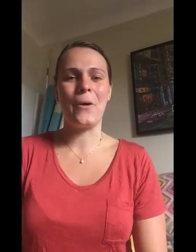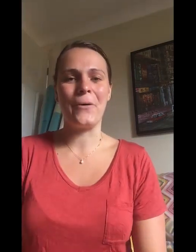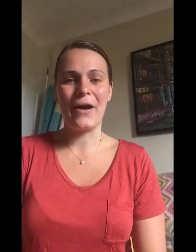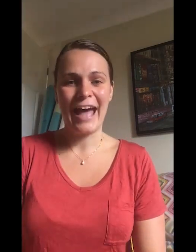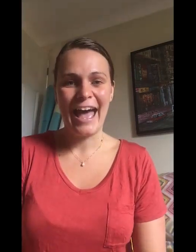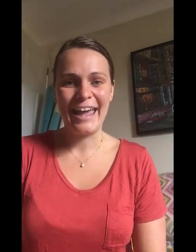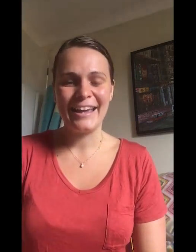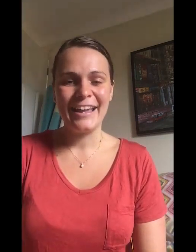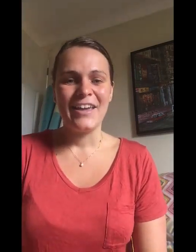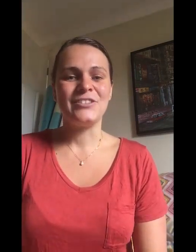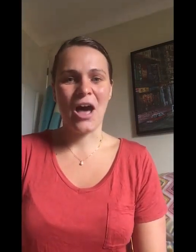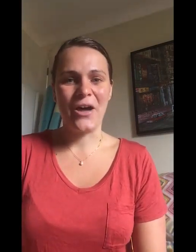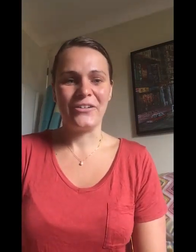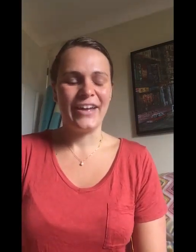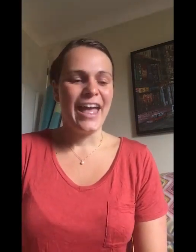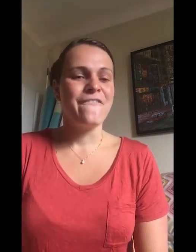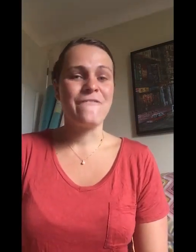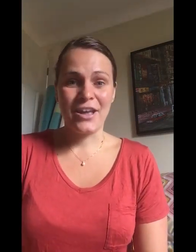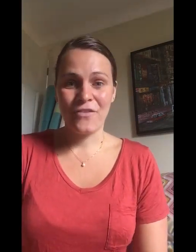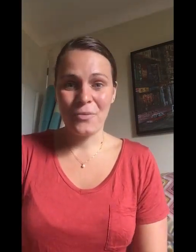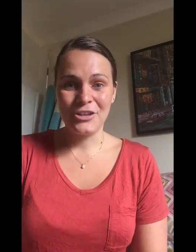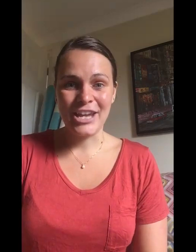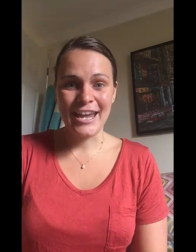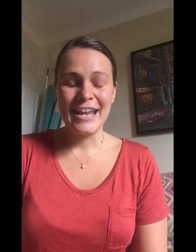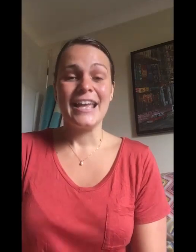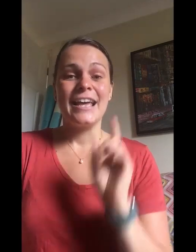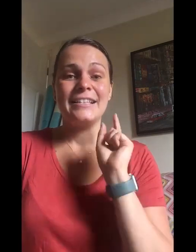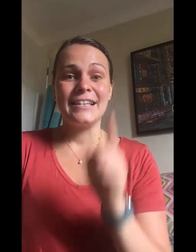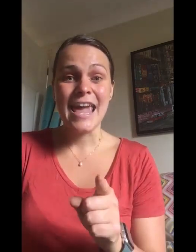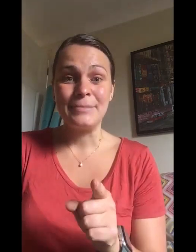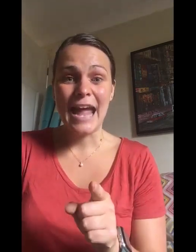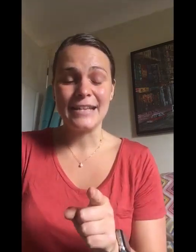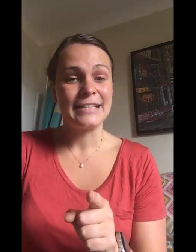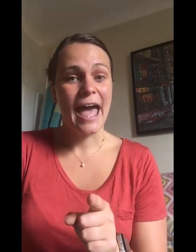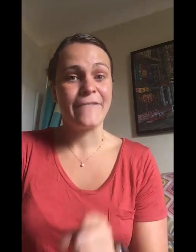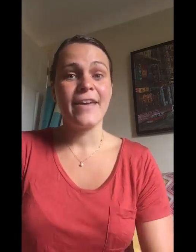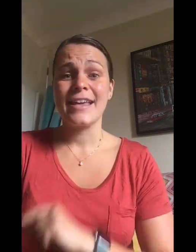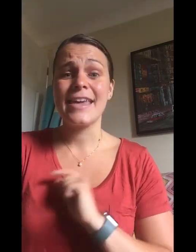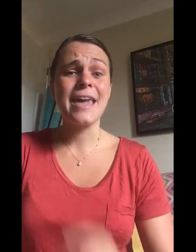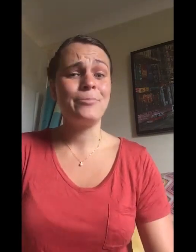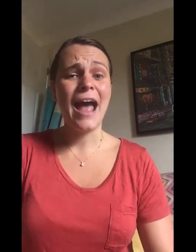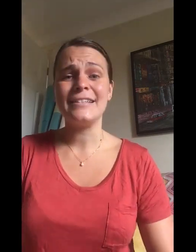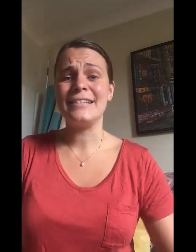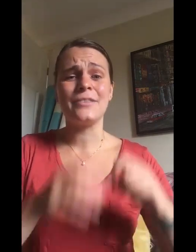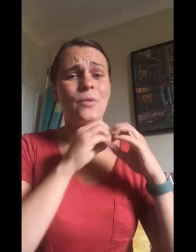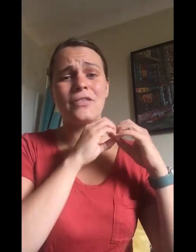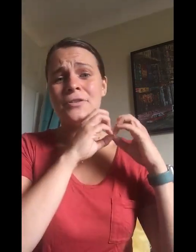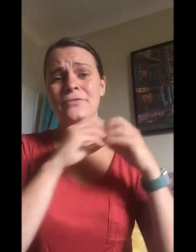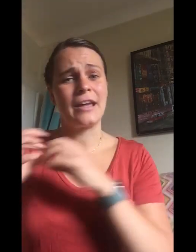all, okay? So, thank you for watching. Keep staying safe. Keep practicing with those